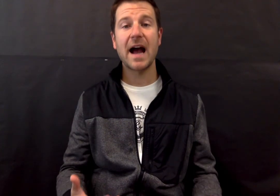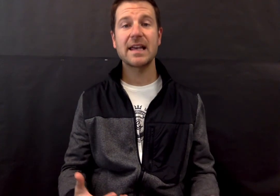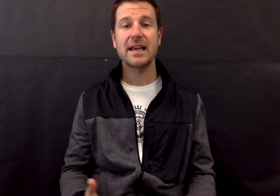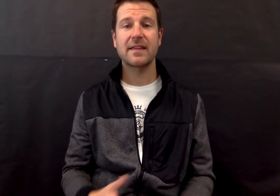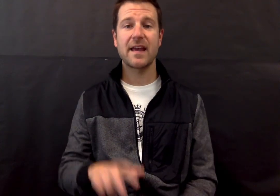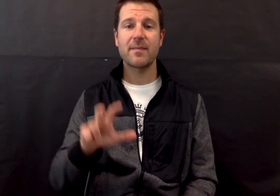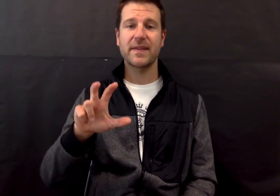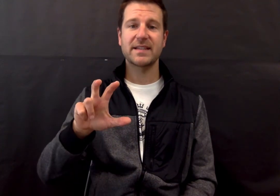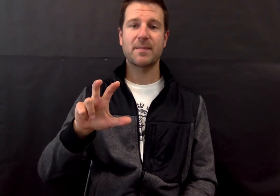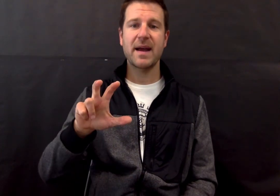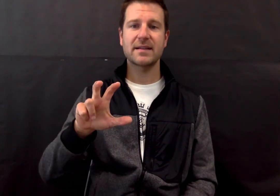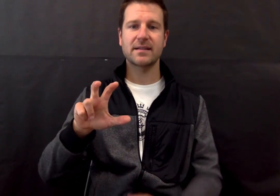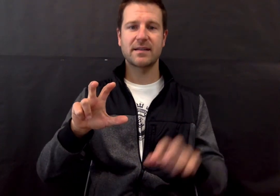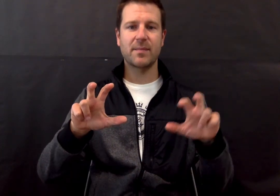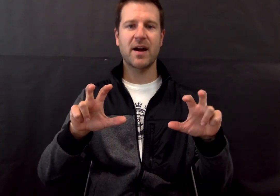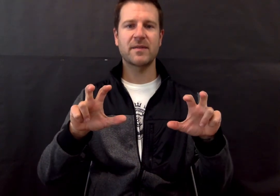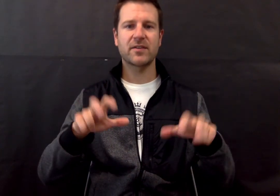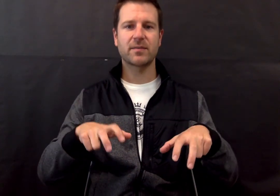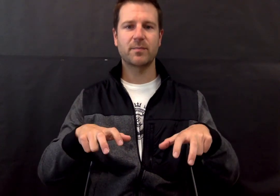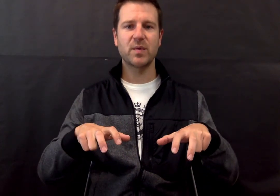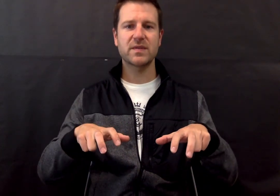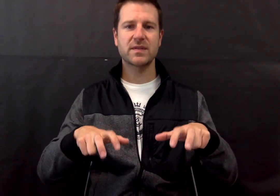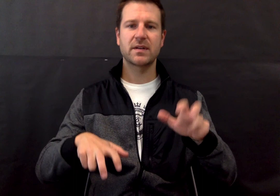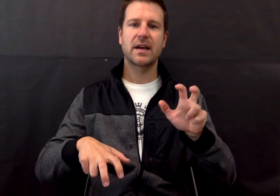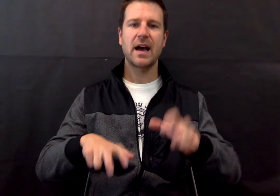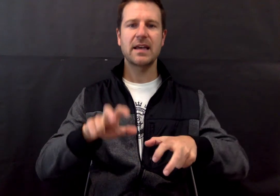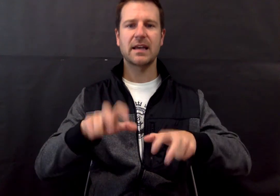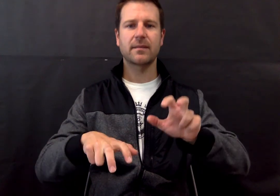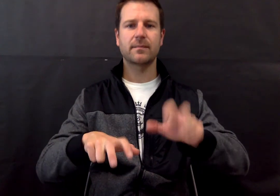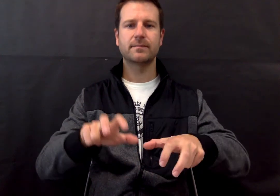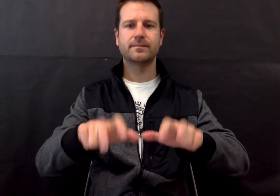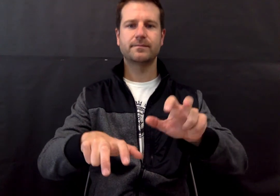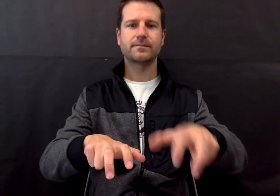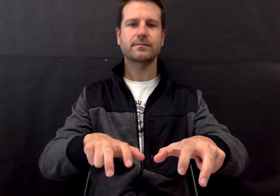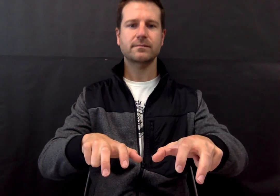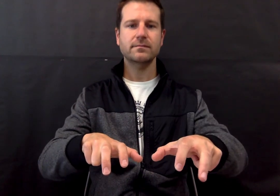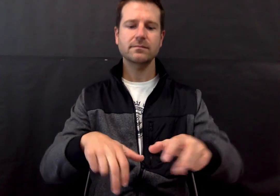Hiking, think about the spikes on the bottom of your boots. Hiking.